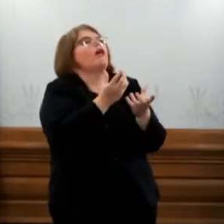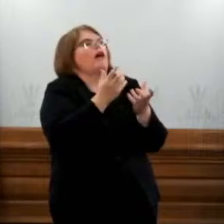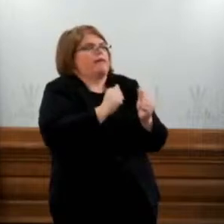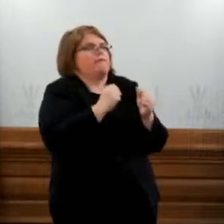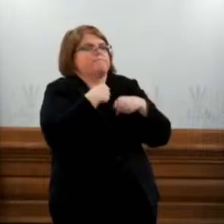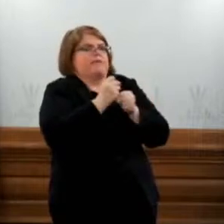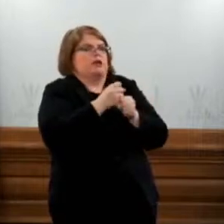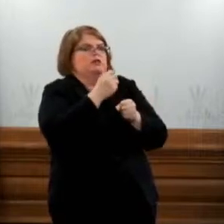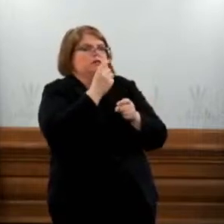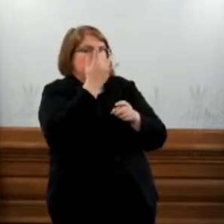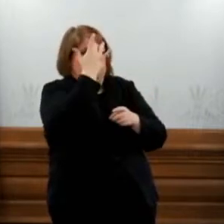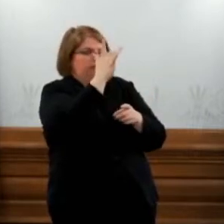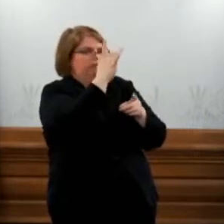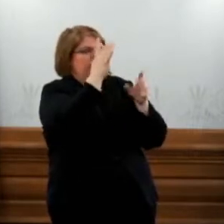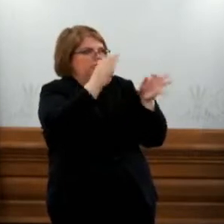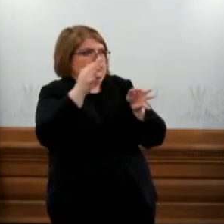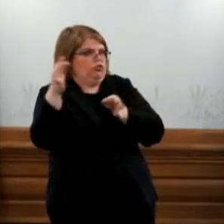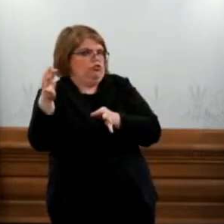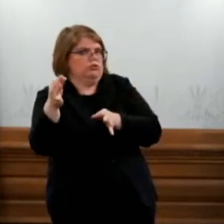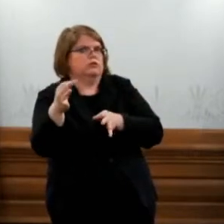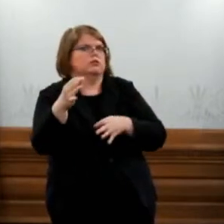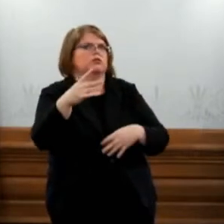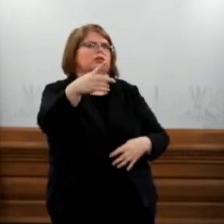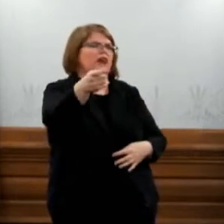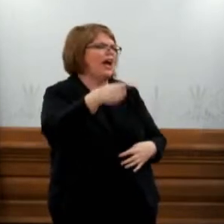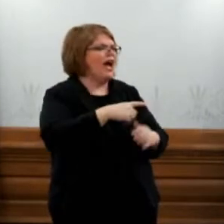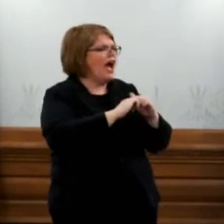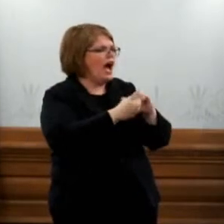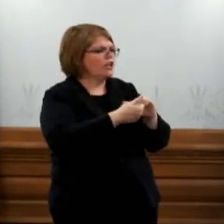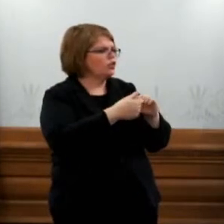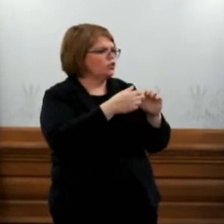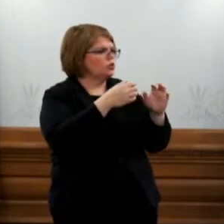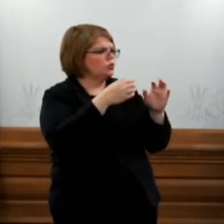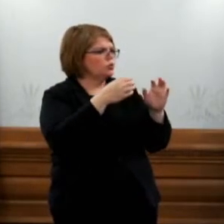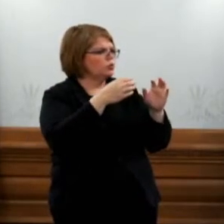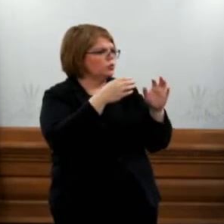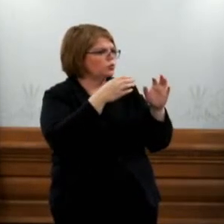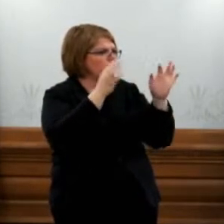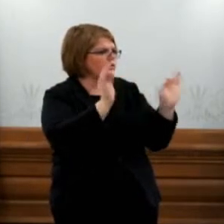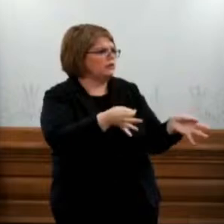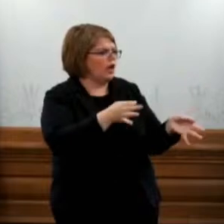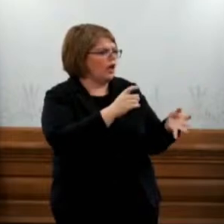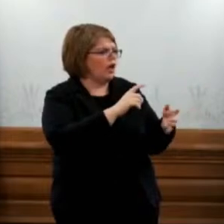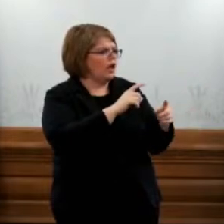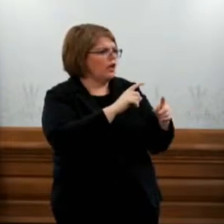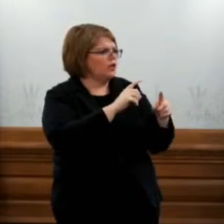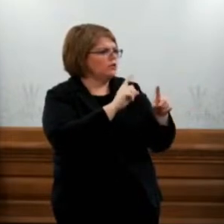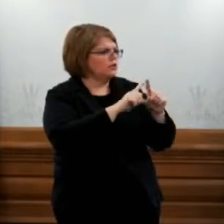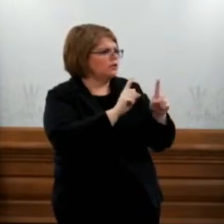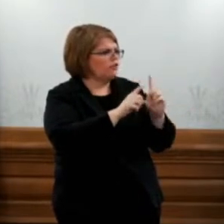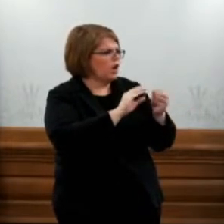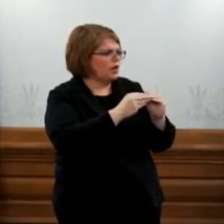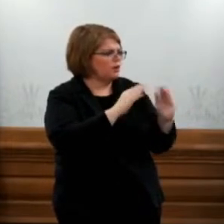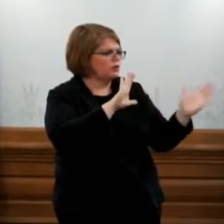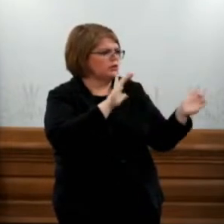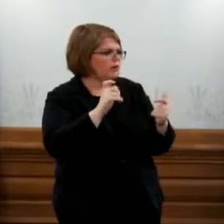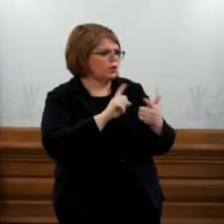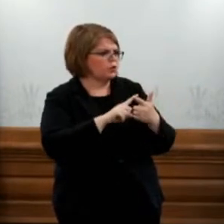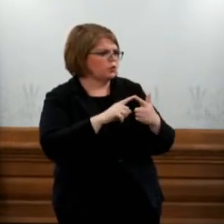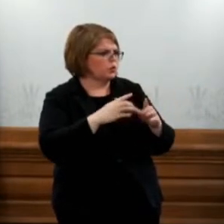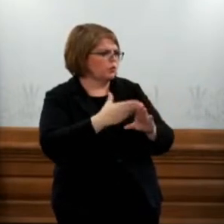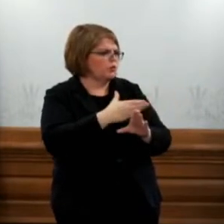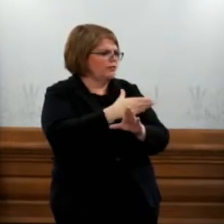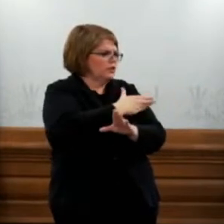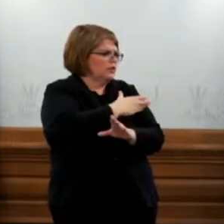that? Those seem to be different numbers. The It's press some- release said something about different numbers than have